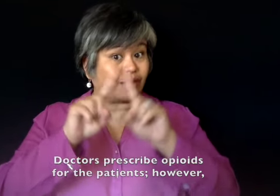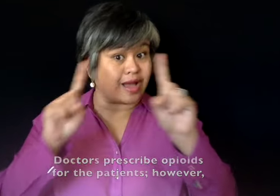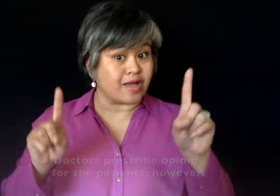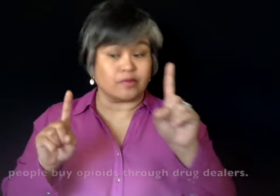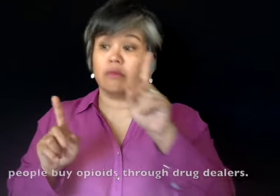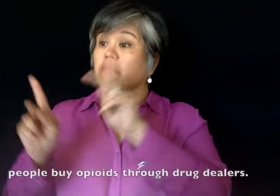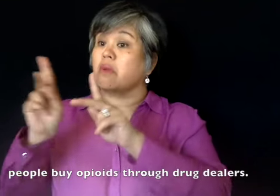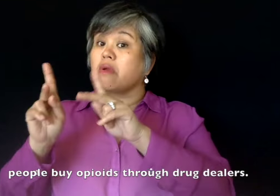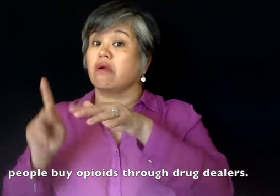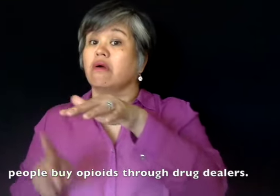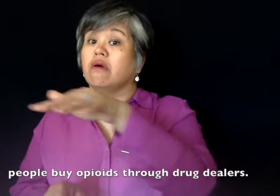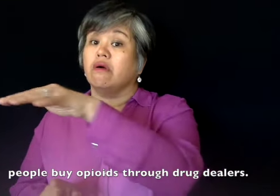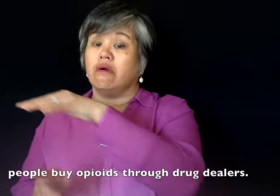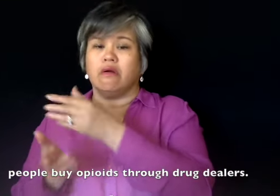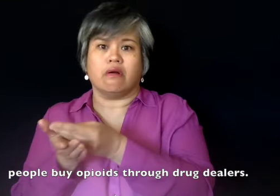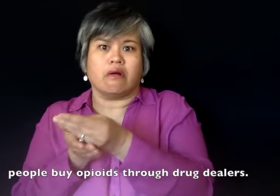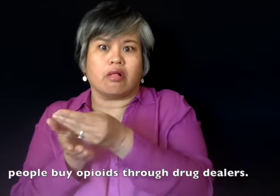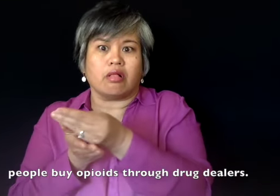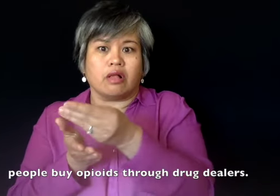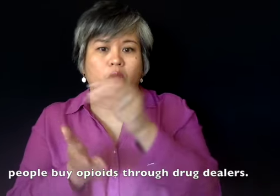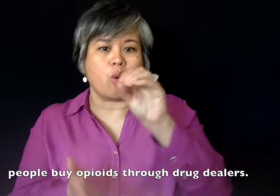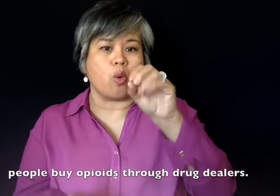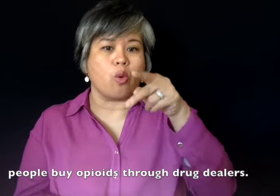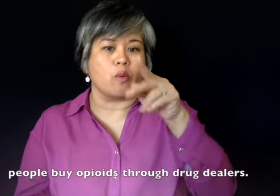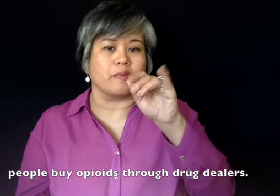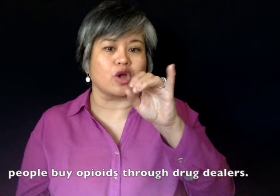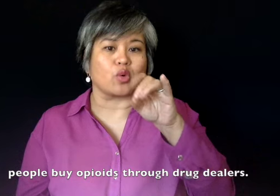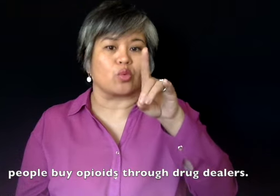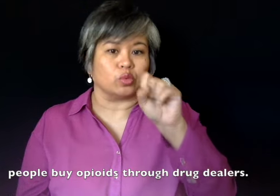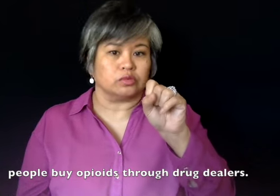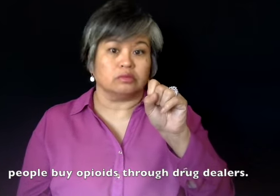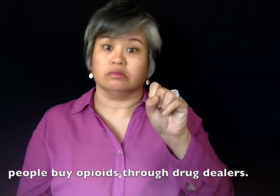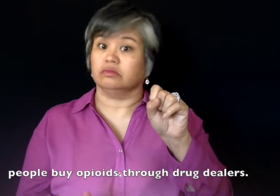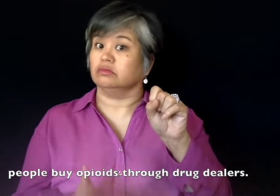However, people buy opiates through drug dealers.